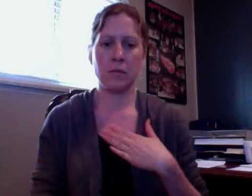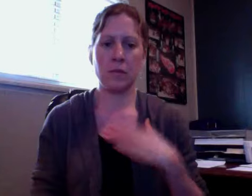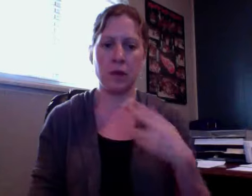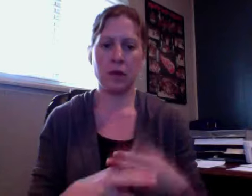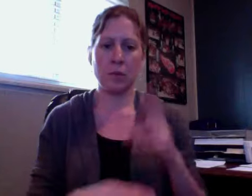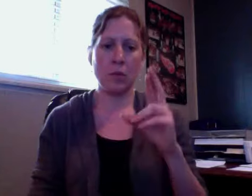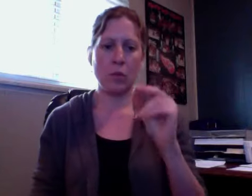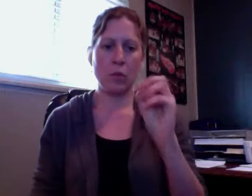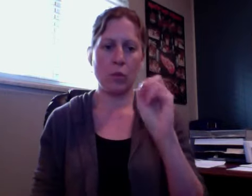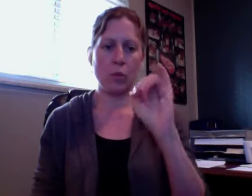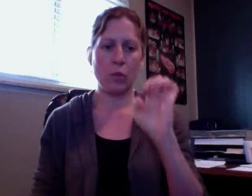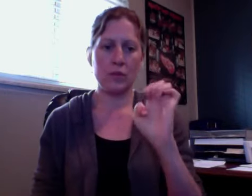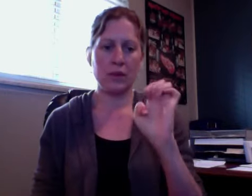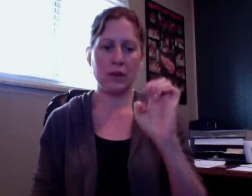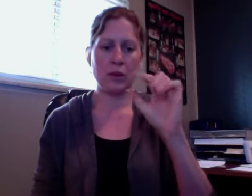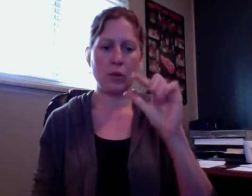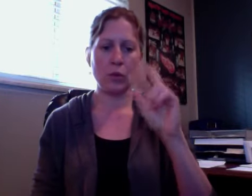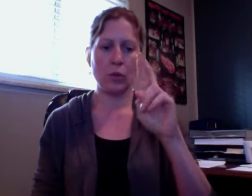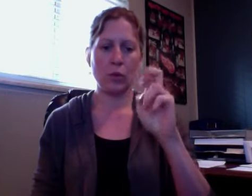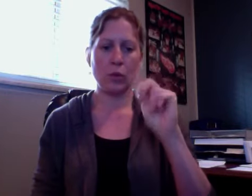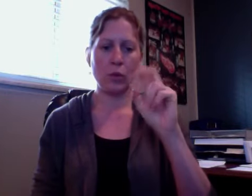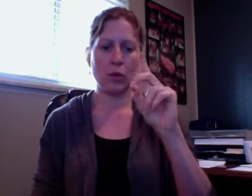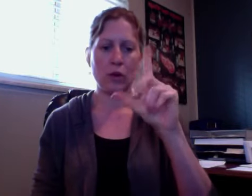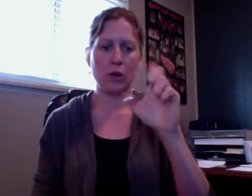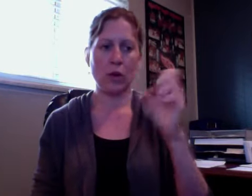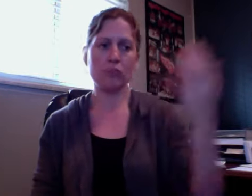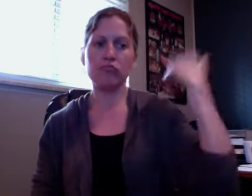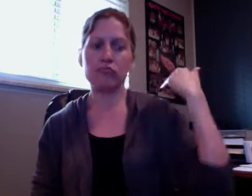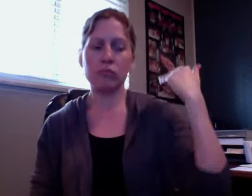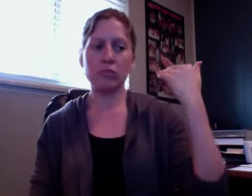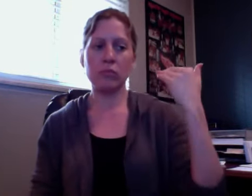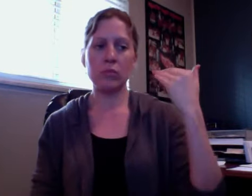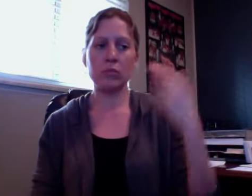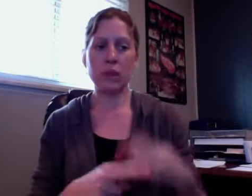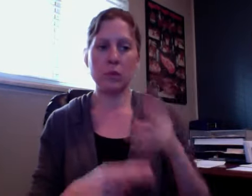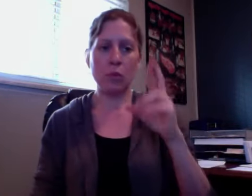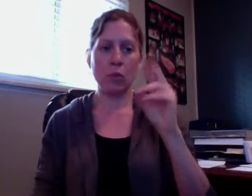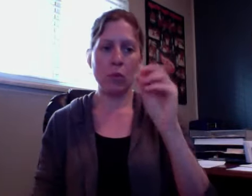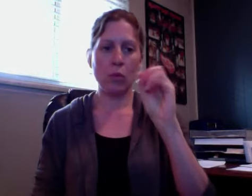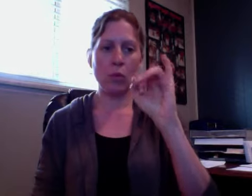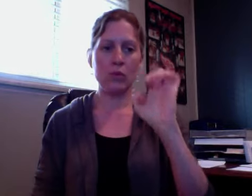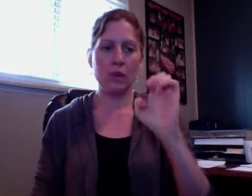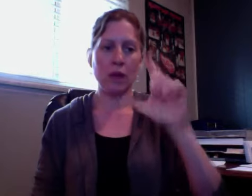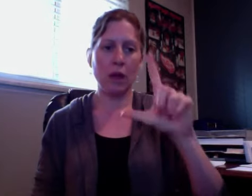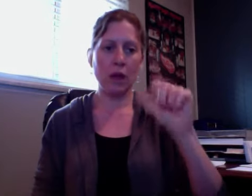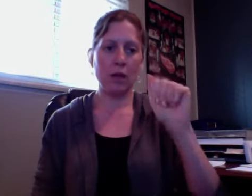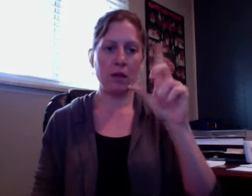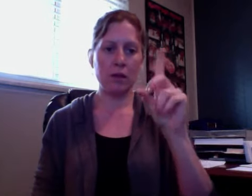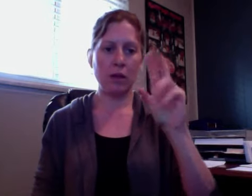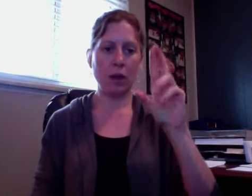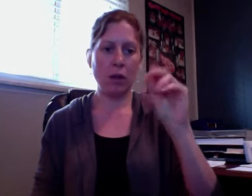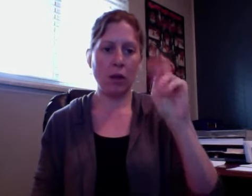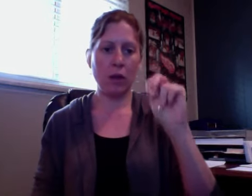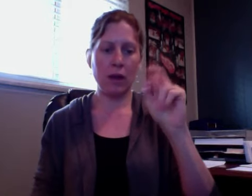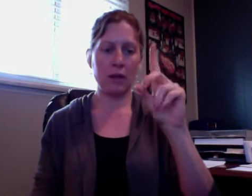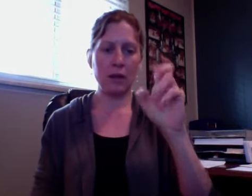as Rosa Maria Ladron de Guevara, and that's spelled L-A-D-R-O-N-D-E-G-U-E